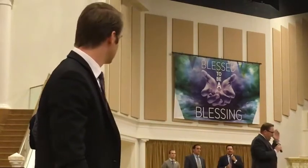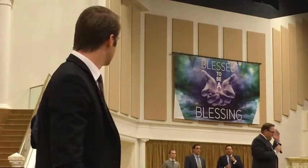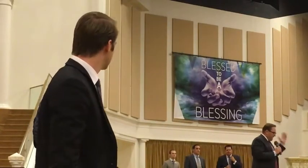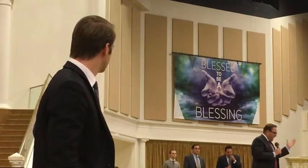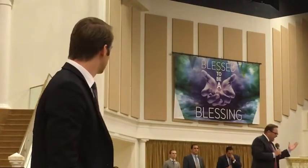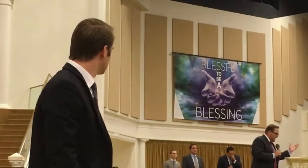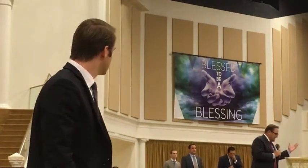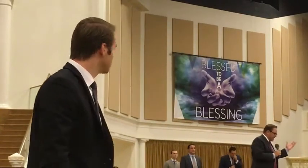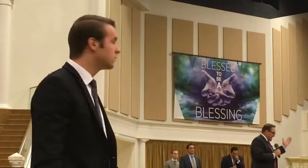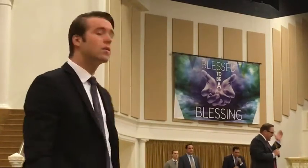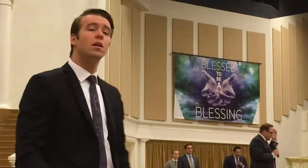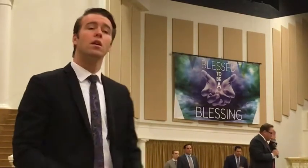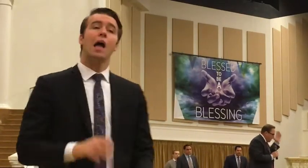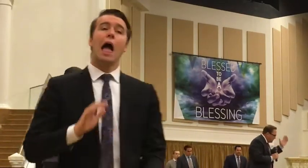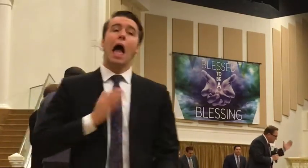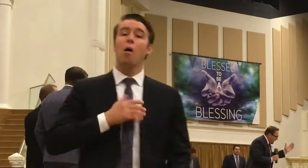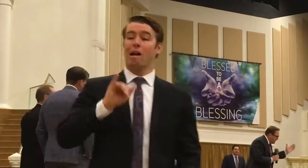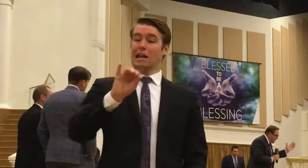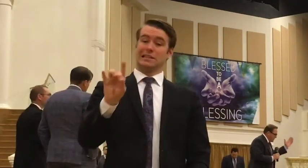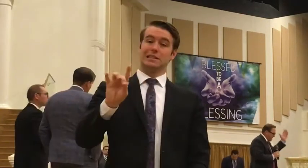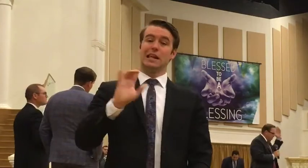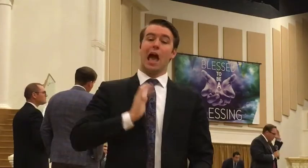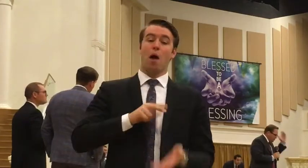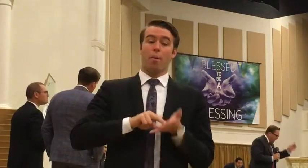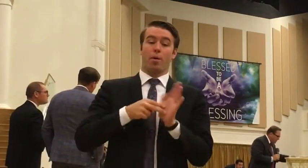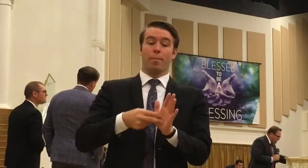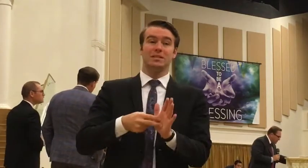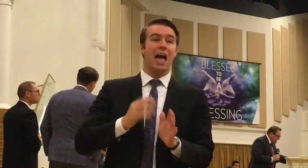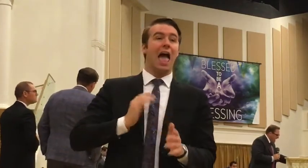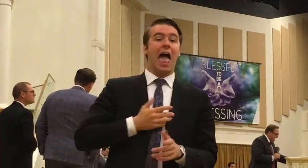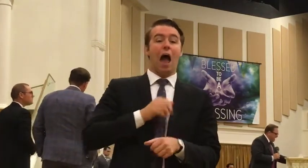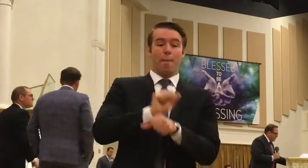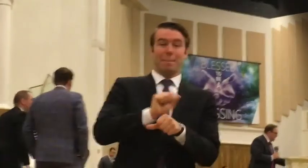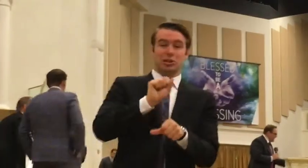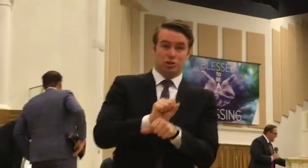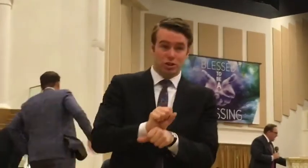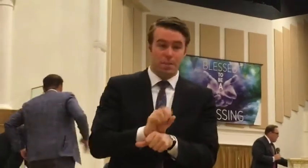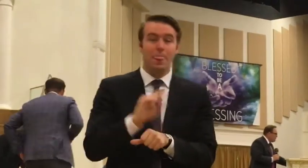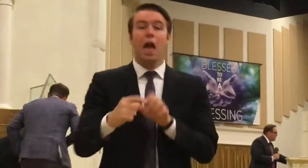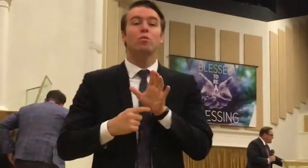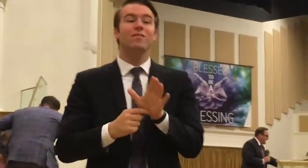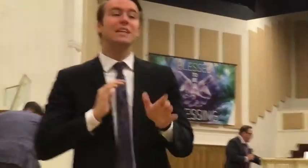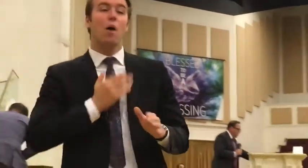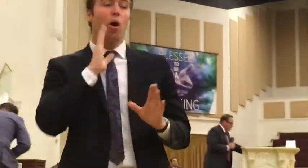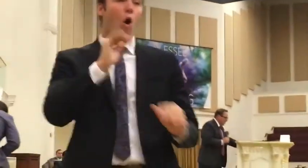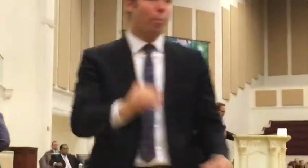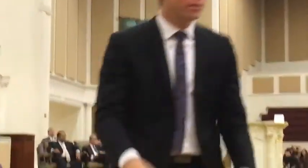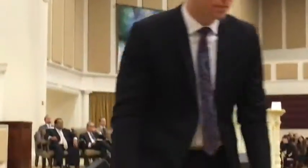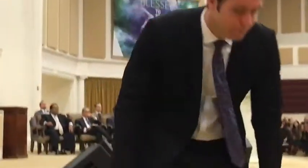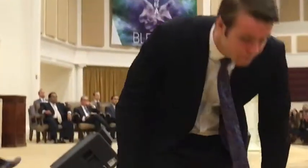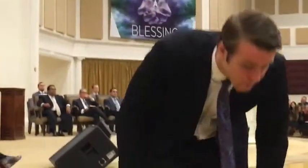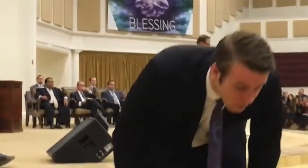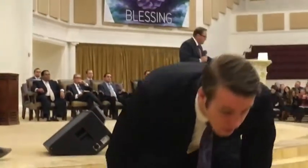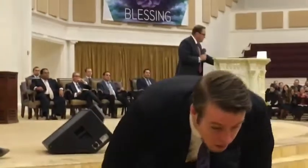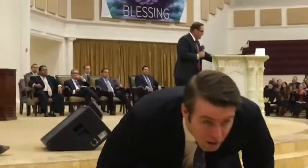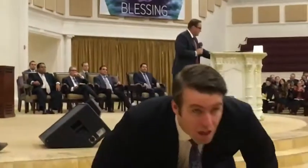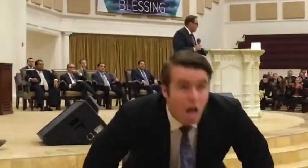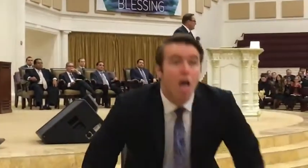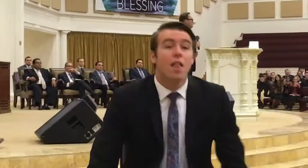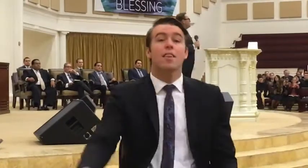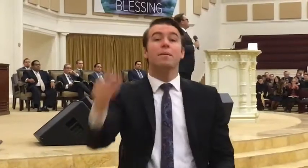It frames our identity, it determines our purpose, it orders our mission, and it reveals our hope. Let me tell you what the church has to